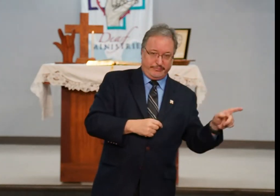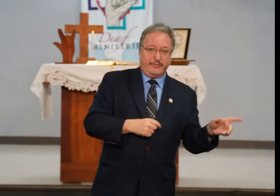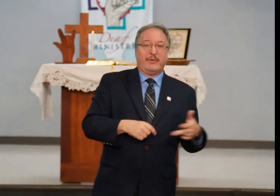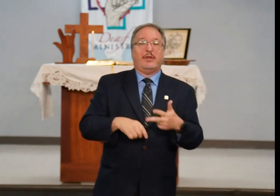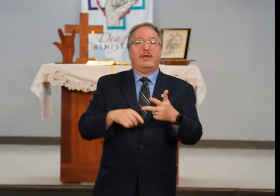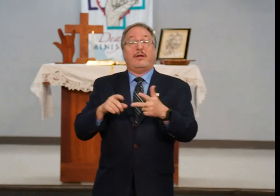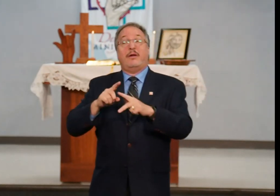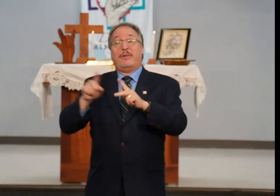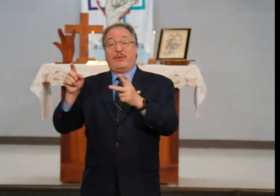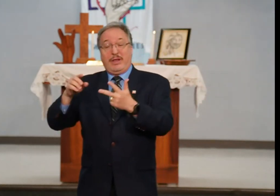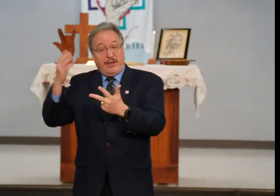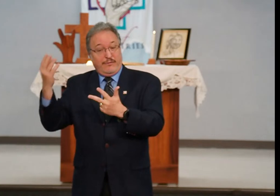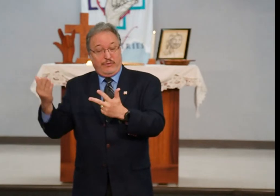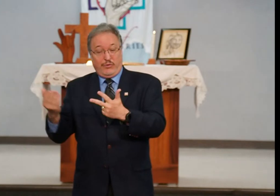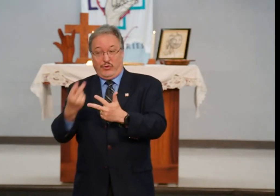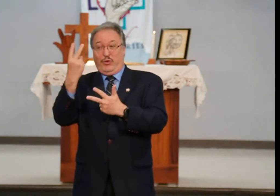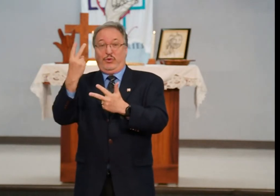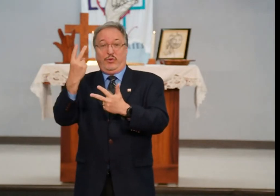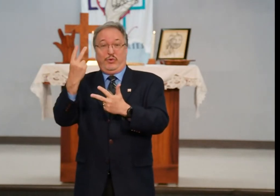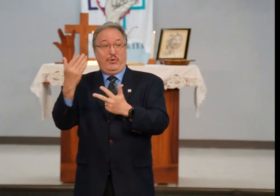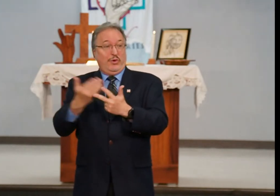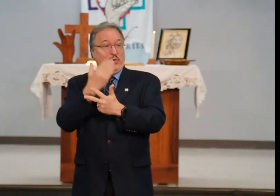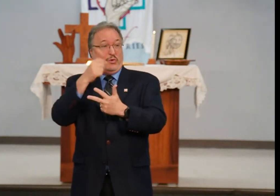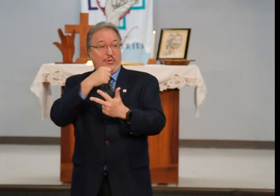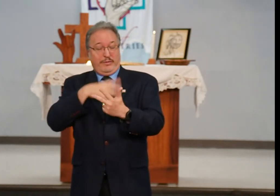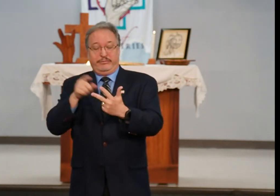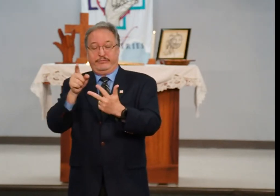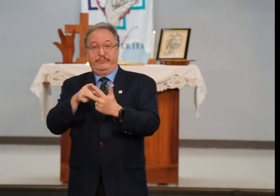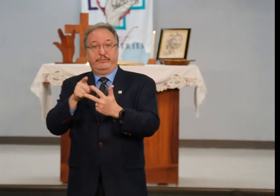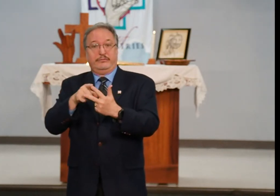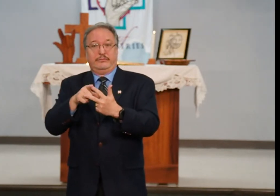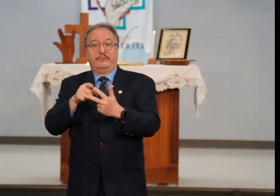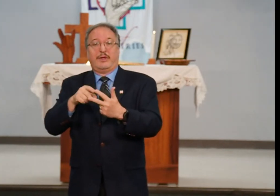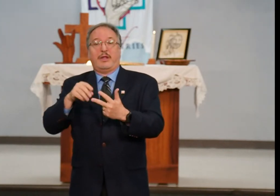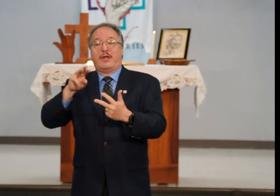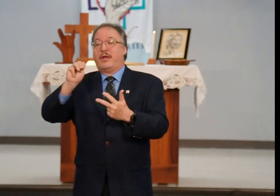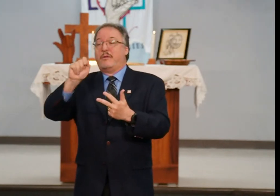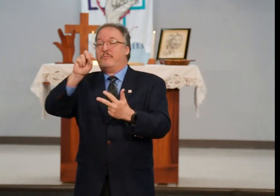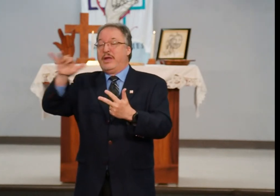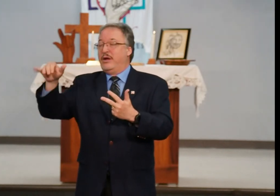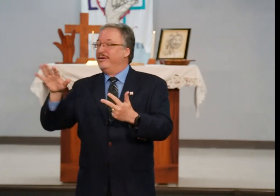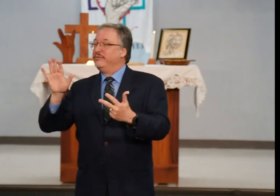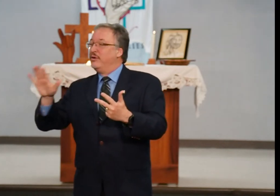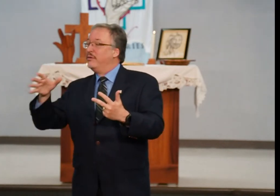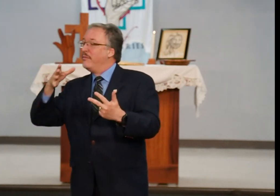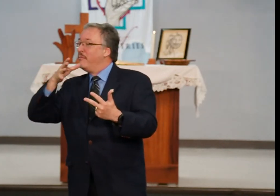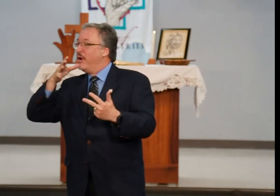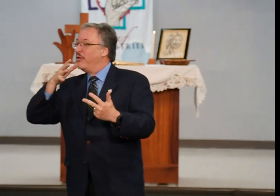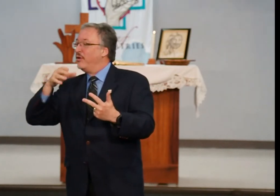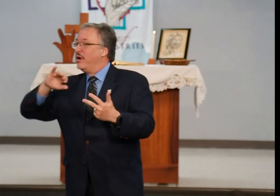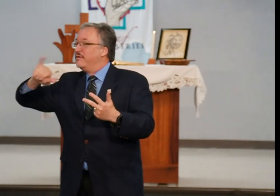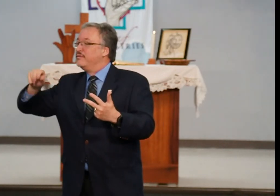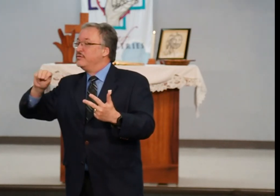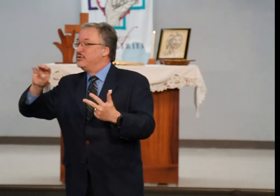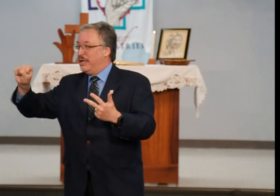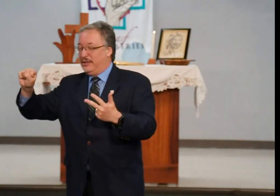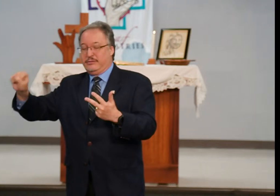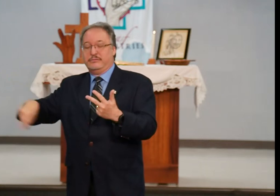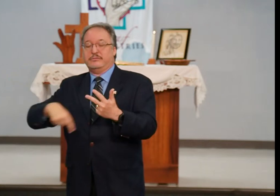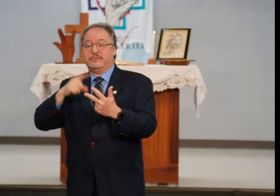chapter and passage. But then there were 2 other women with her. Mary, the mother